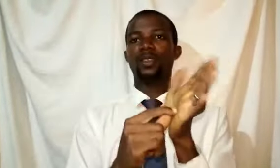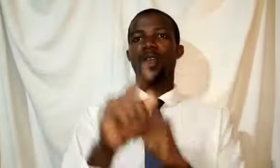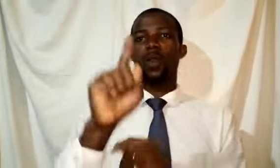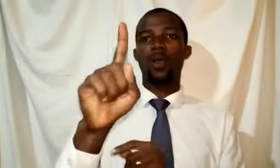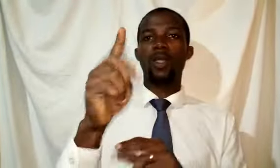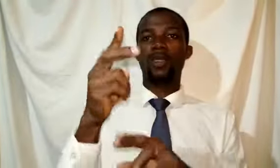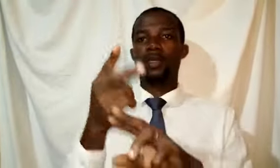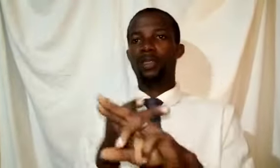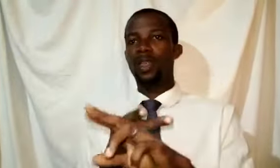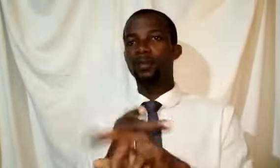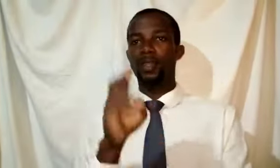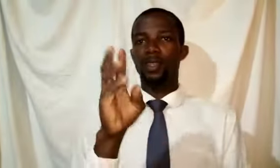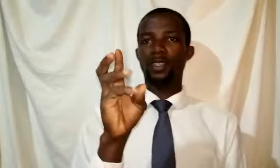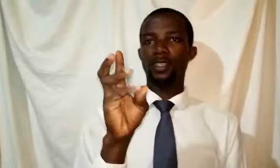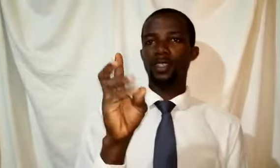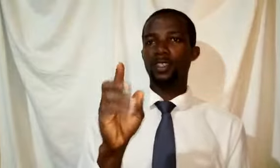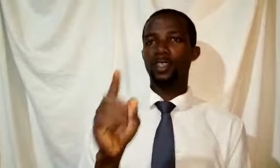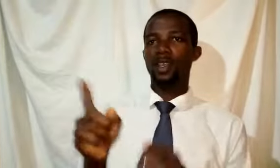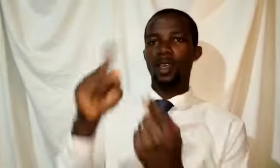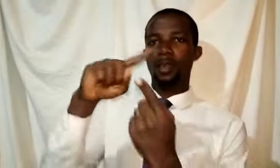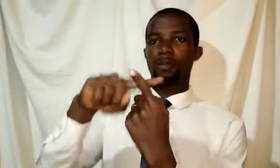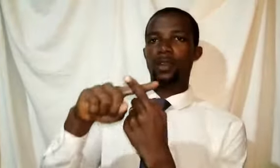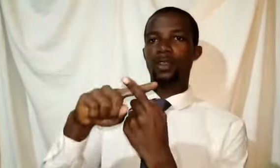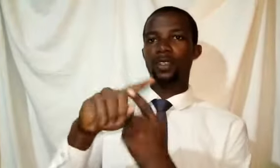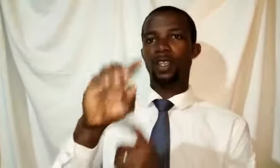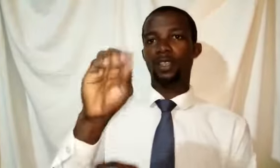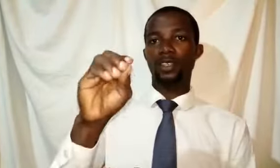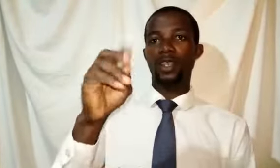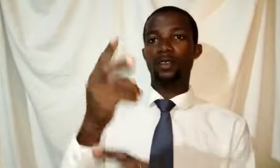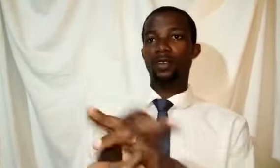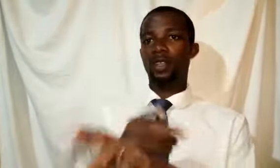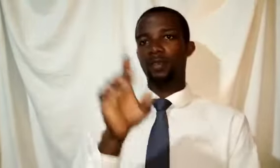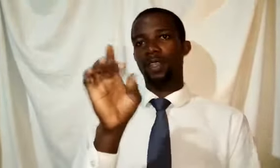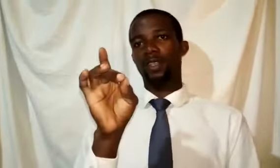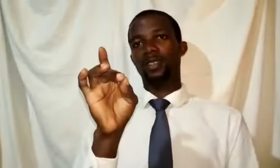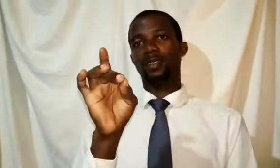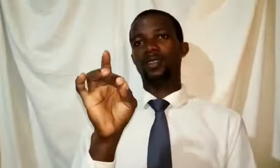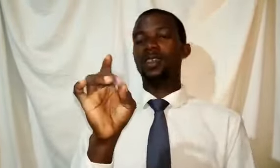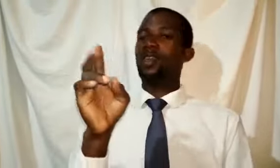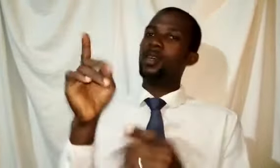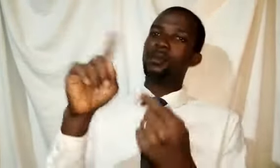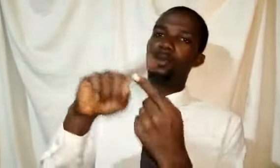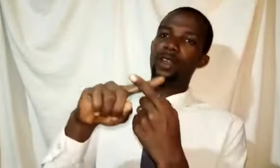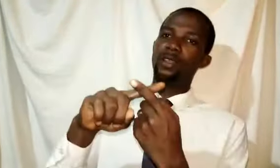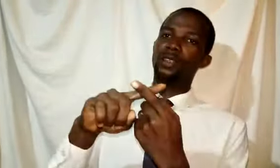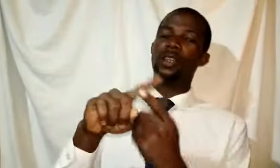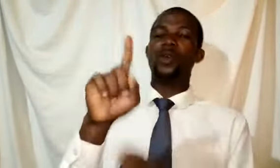times 16 plus 0 times 8 plus 1 times